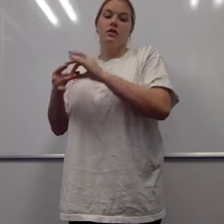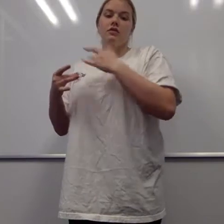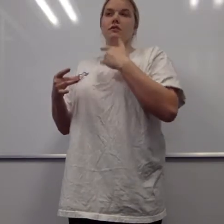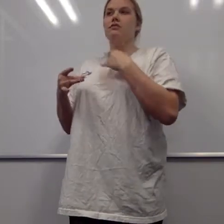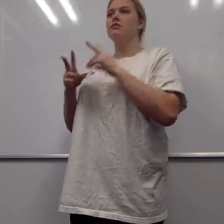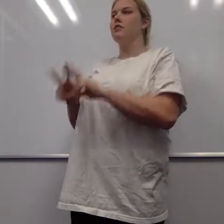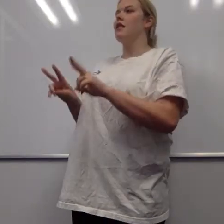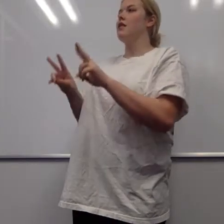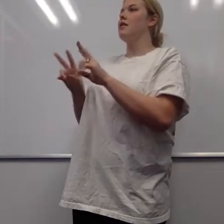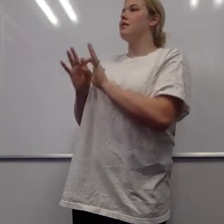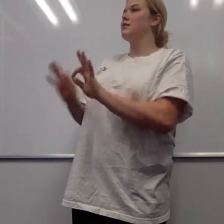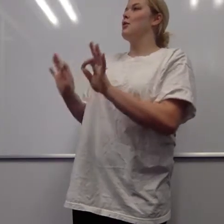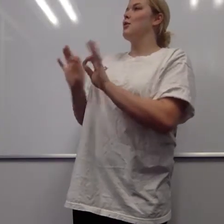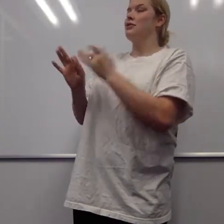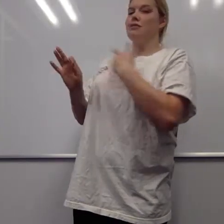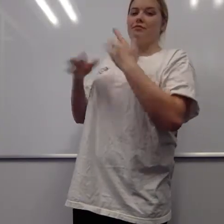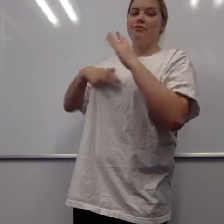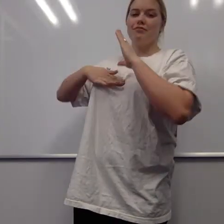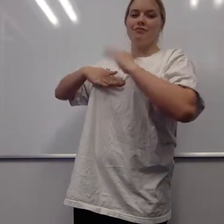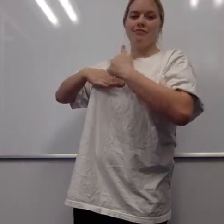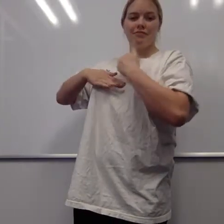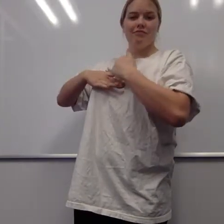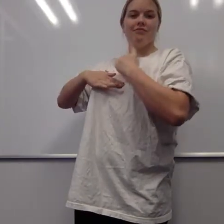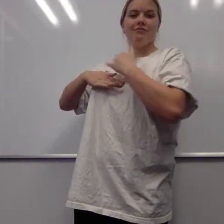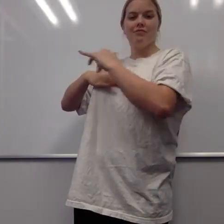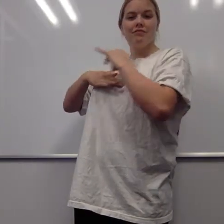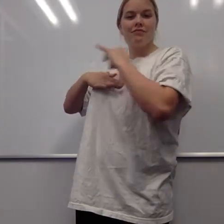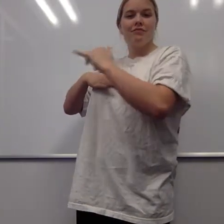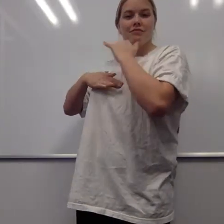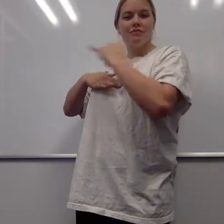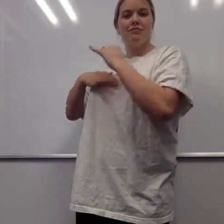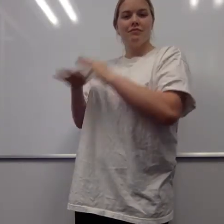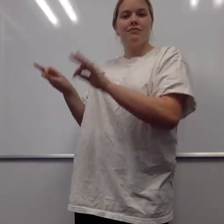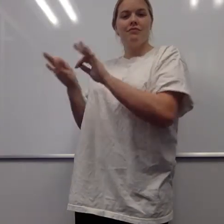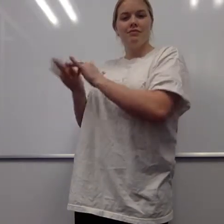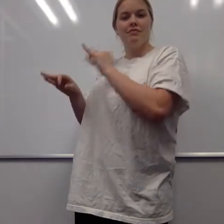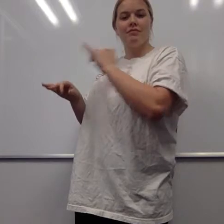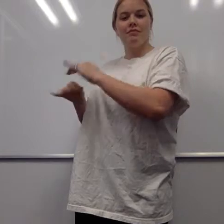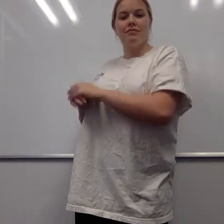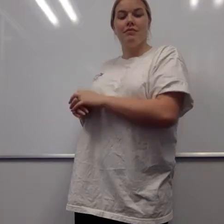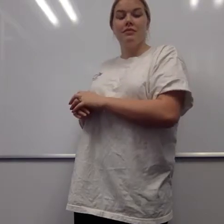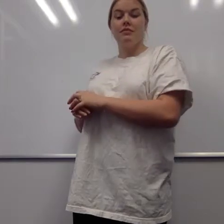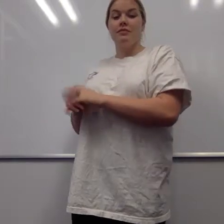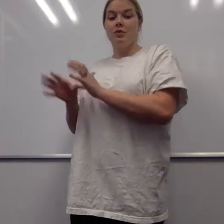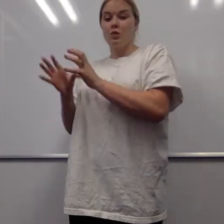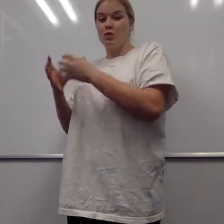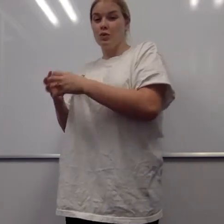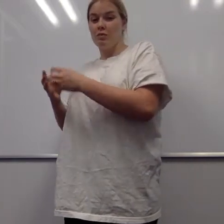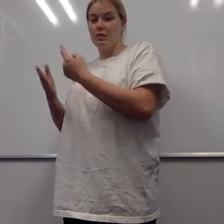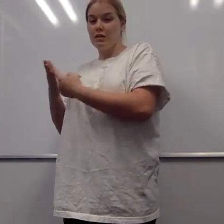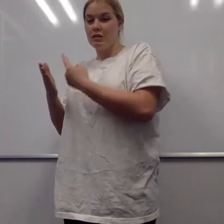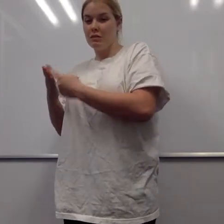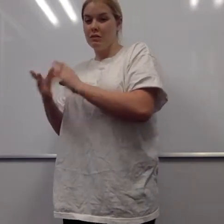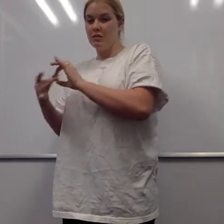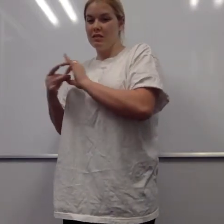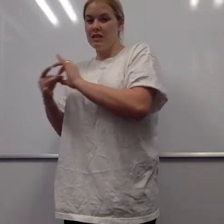you are intrinsically and where you value others as well. But some groups and relationships deliver a cheap form